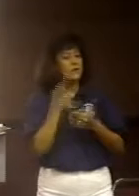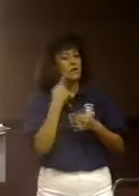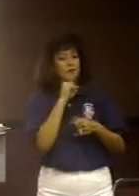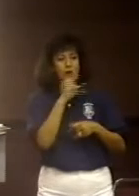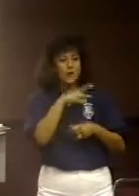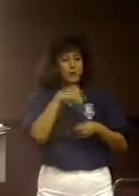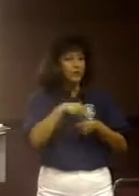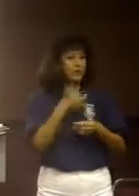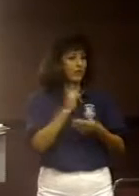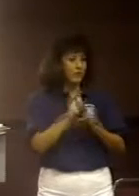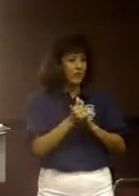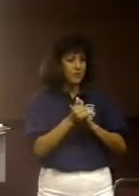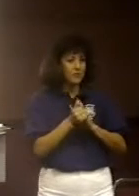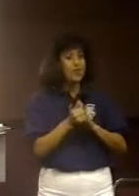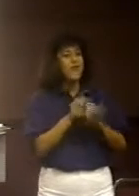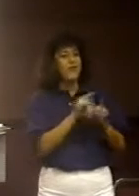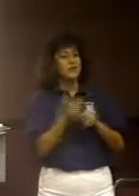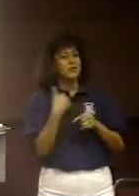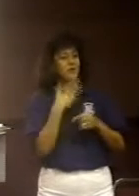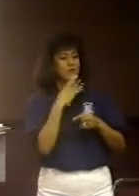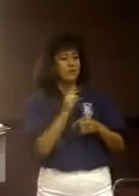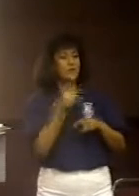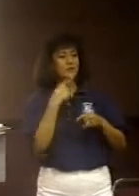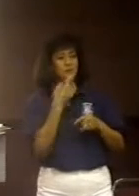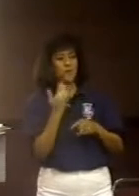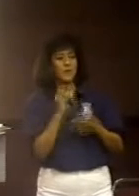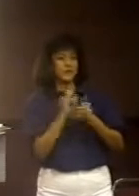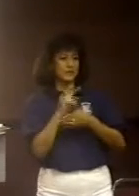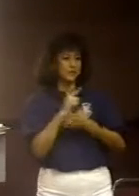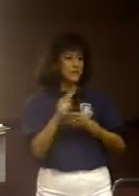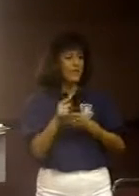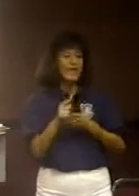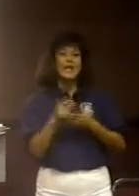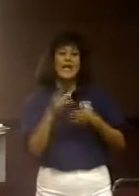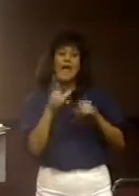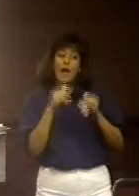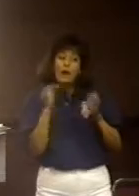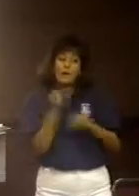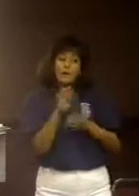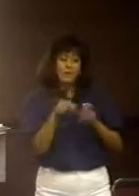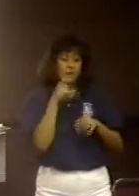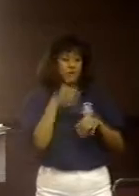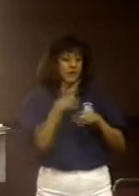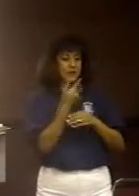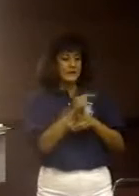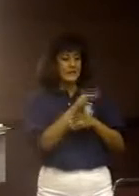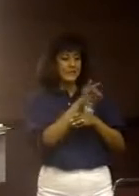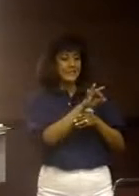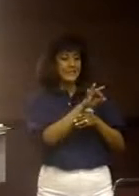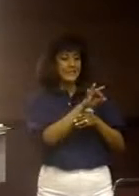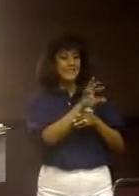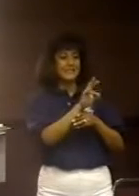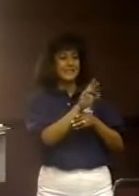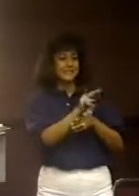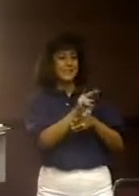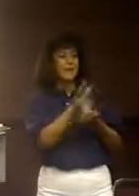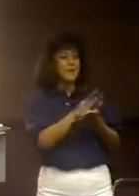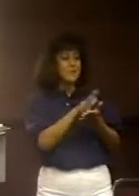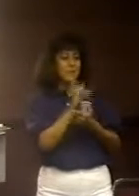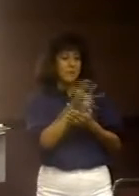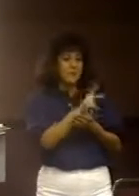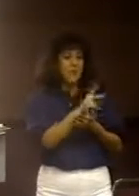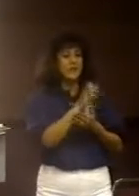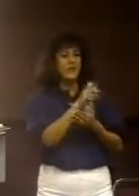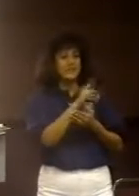as you've probably been told this week. However, if you look in the 1972 paperback edition of